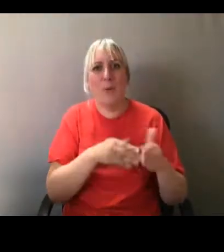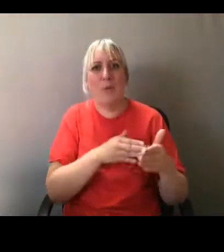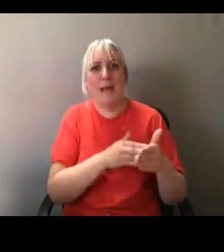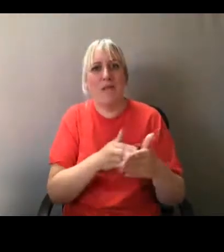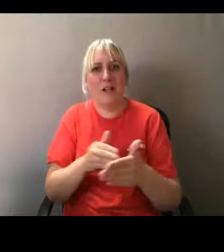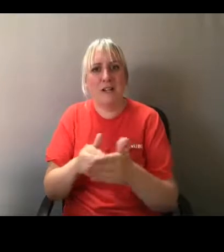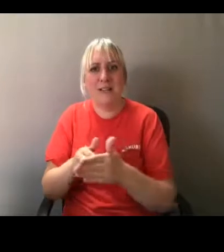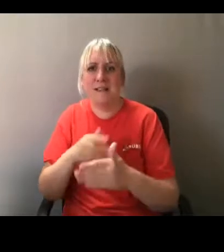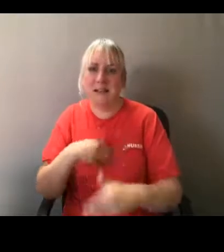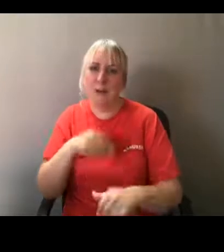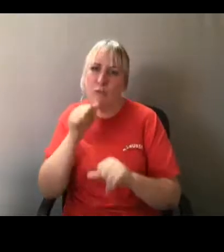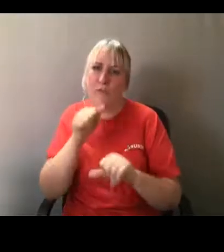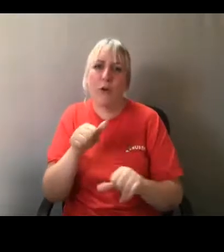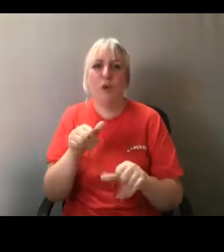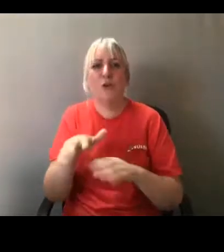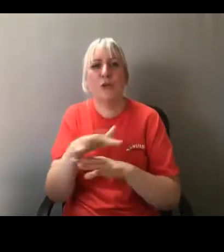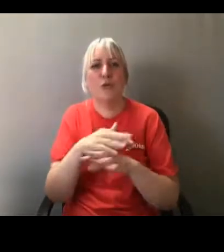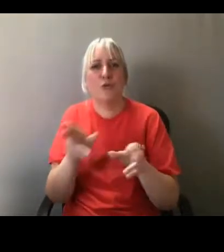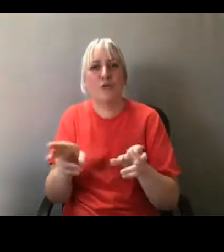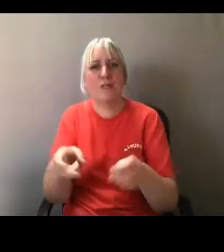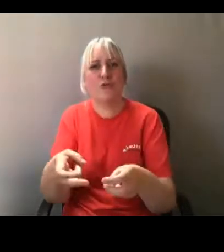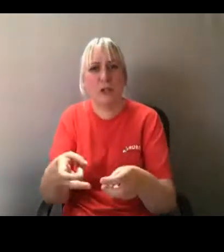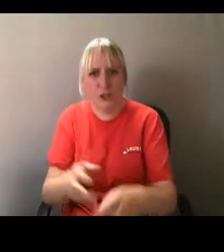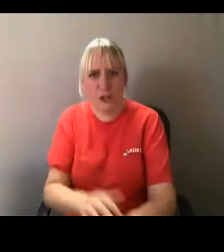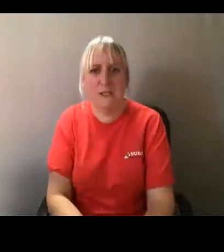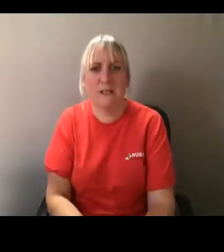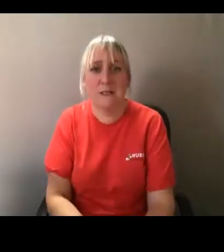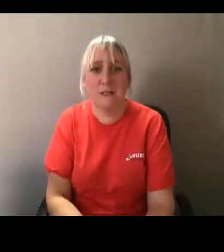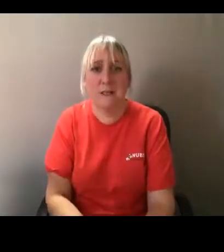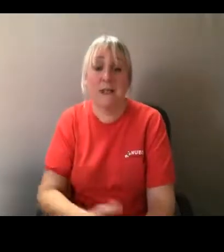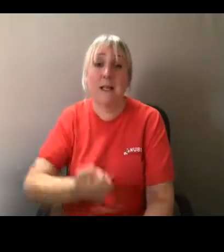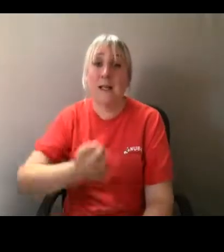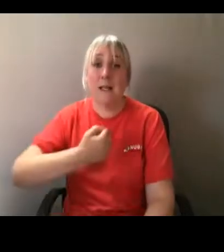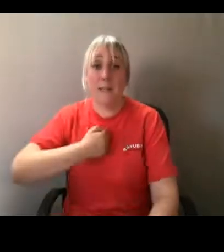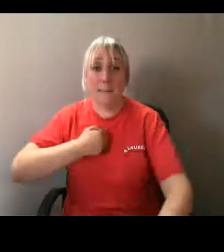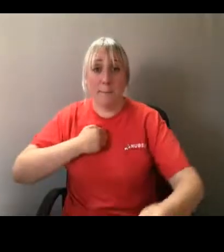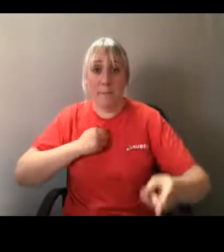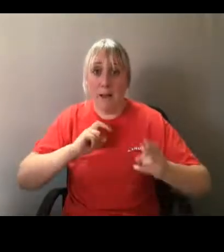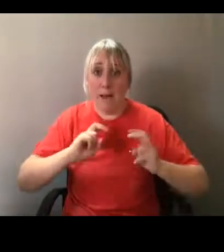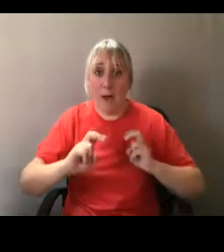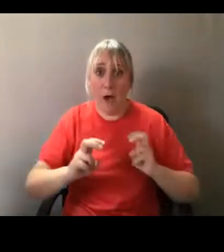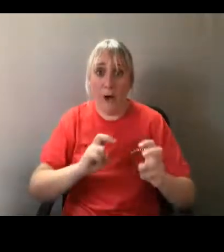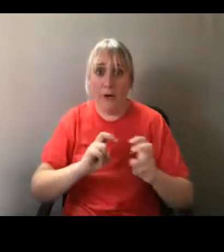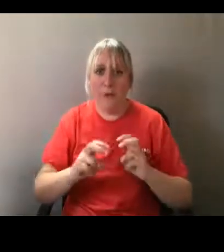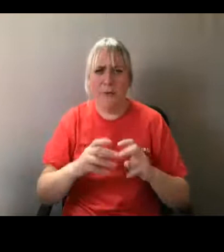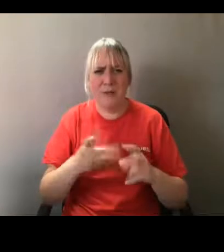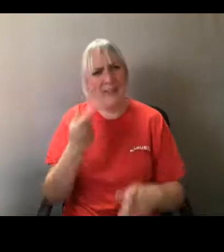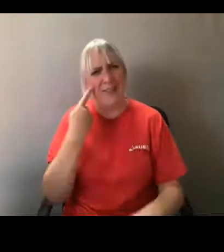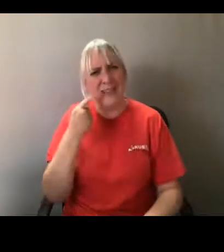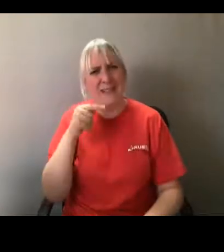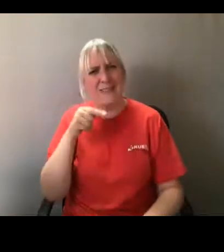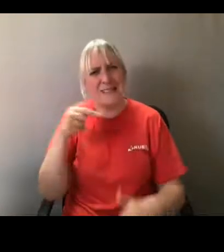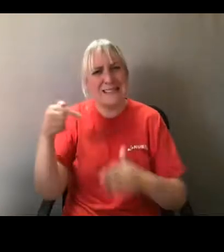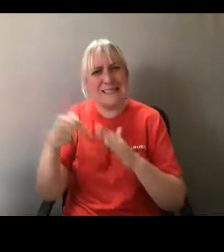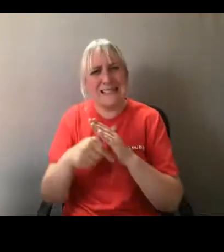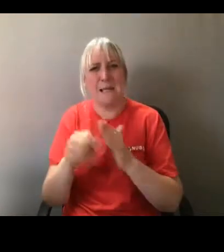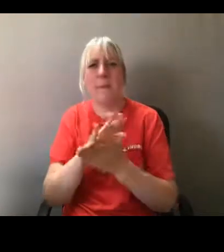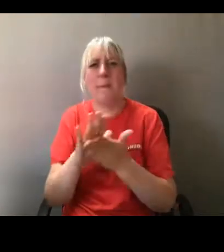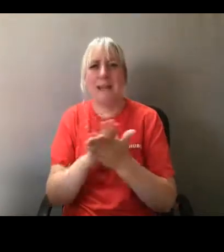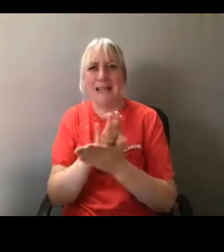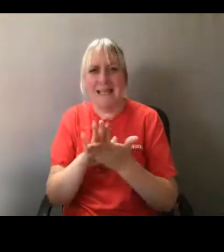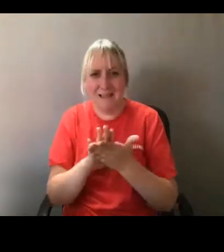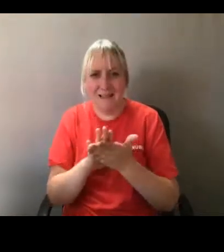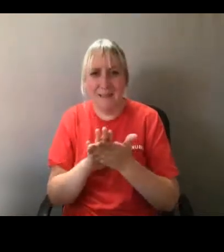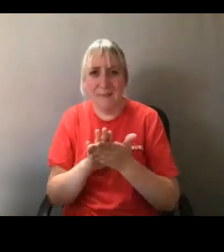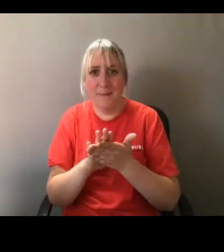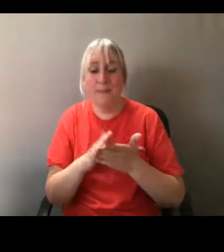My argument is that to me, it has a deeper meaning. So that if